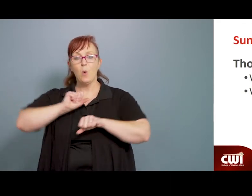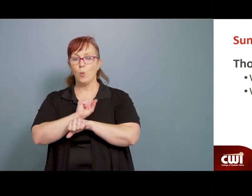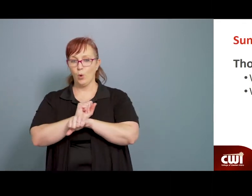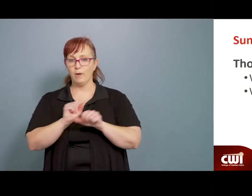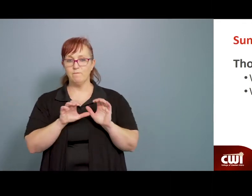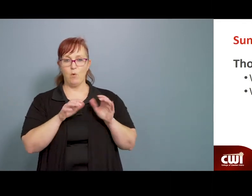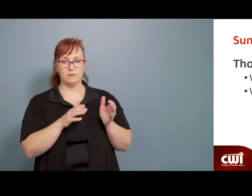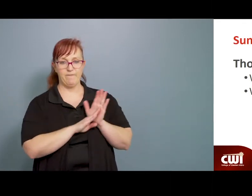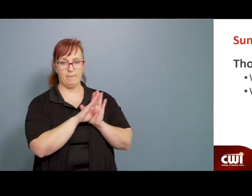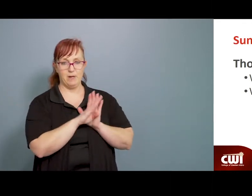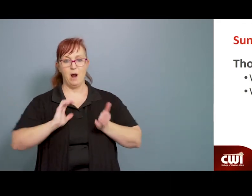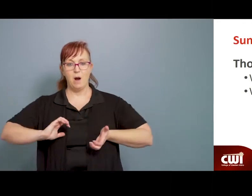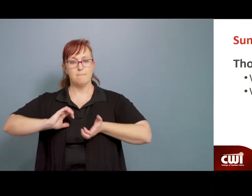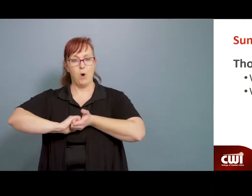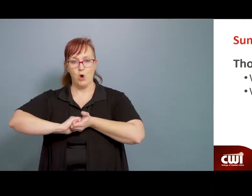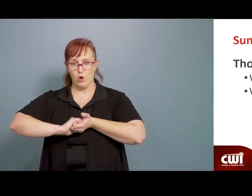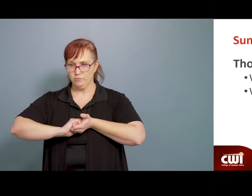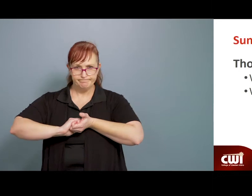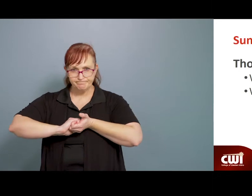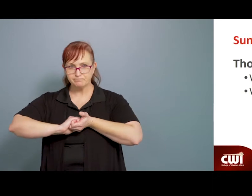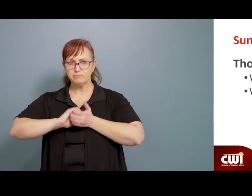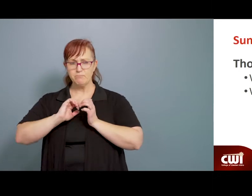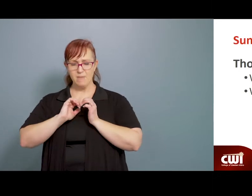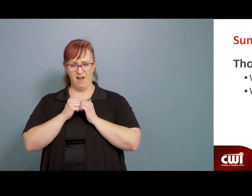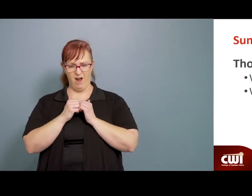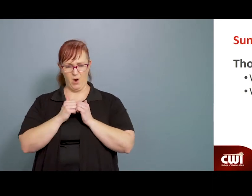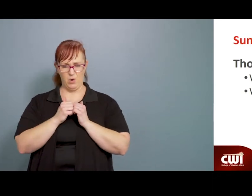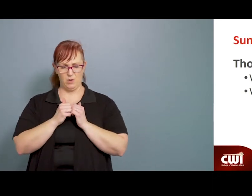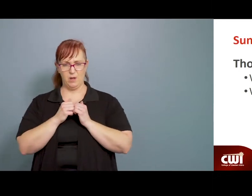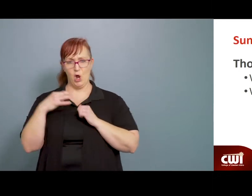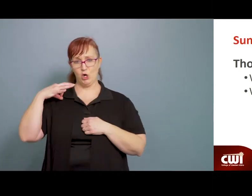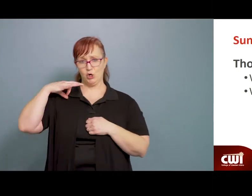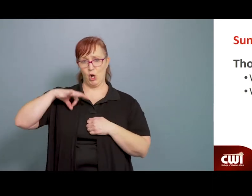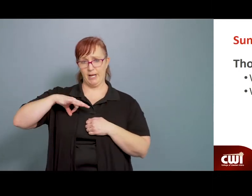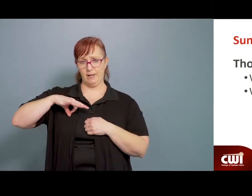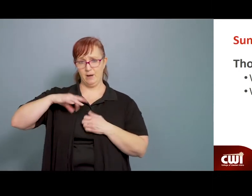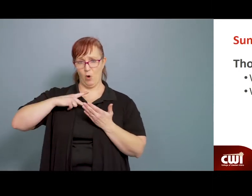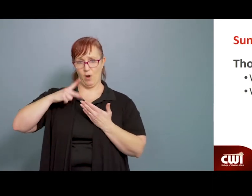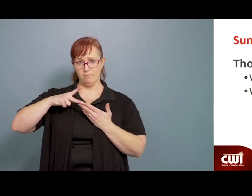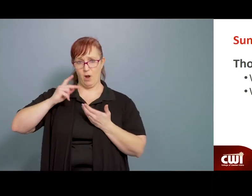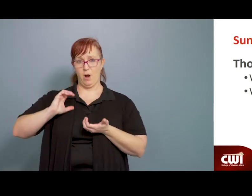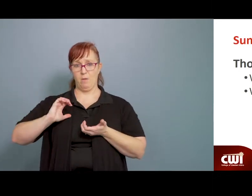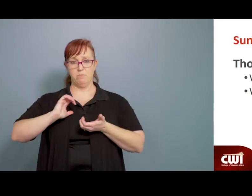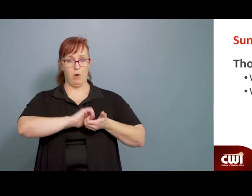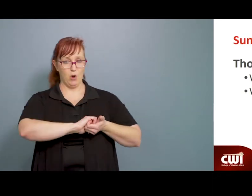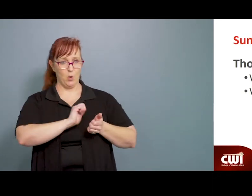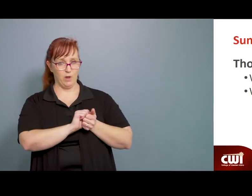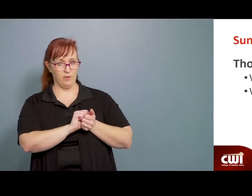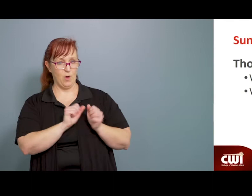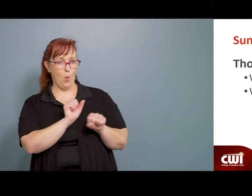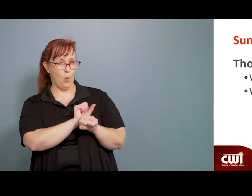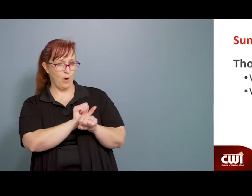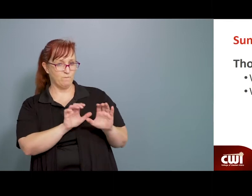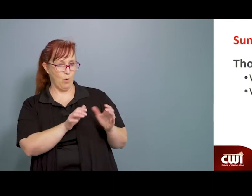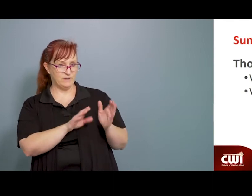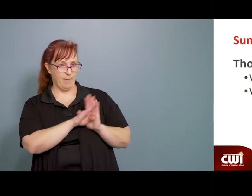development, partnering internally. How do we take a credit program and partner with workforce development to help meet